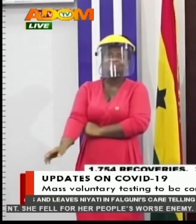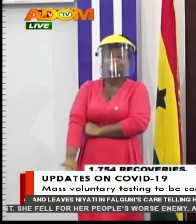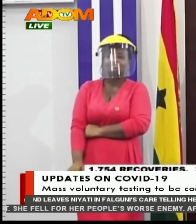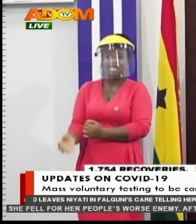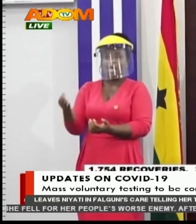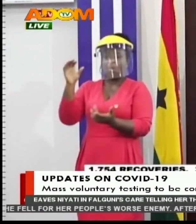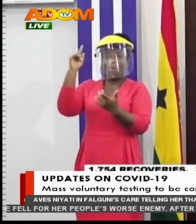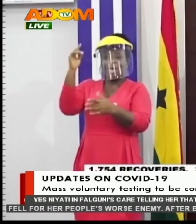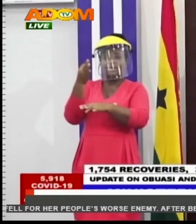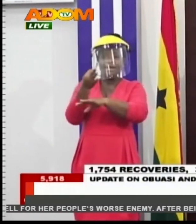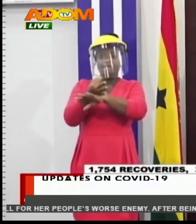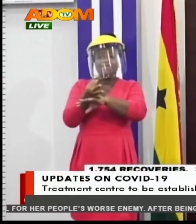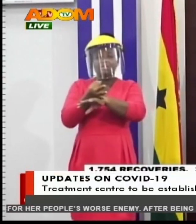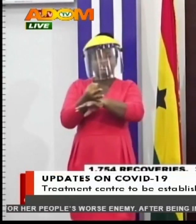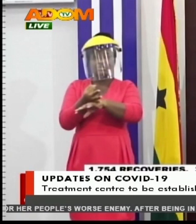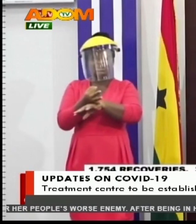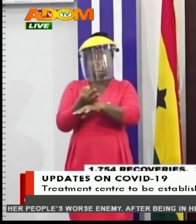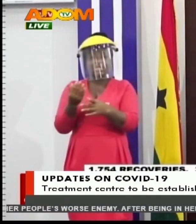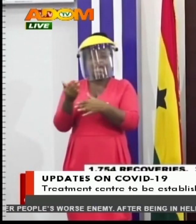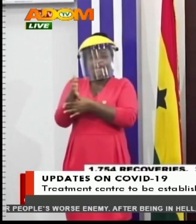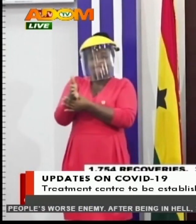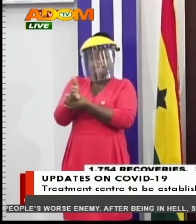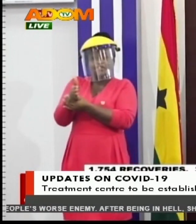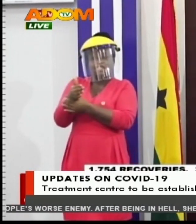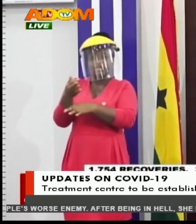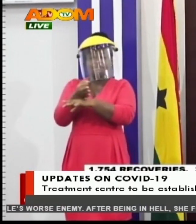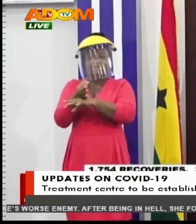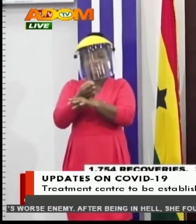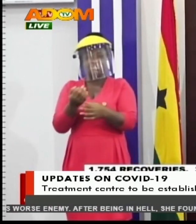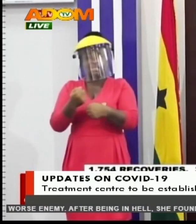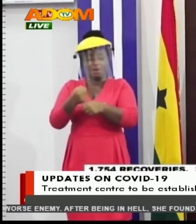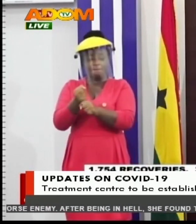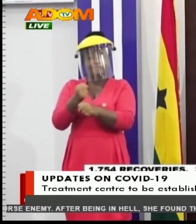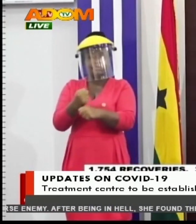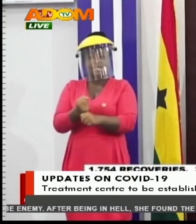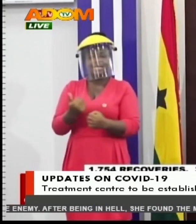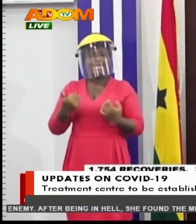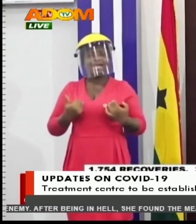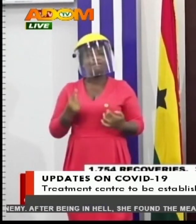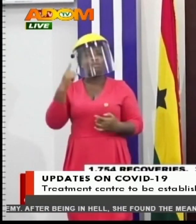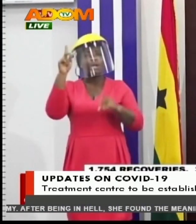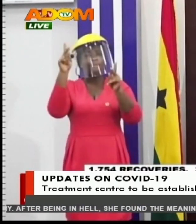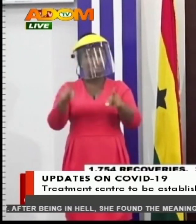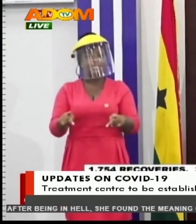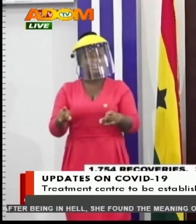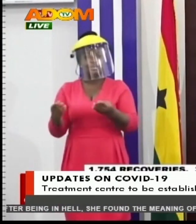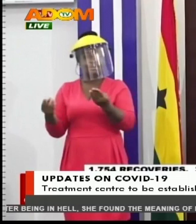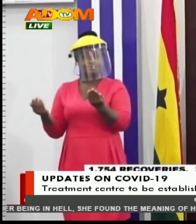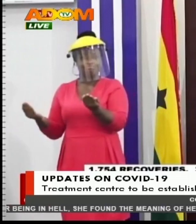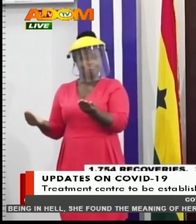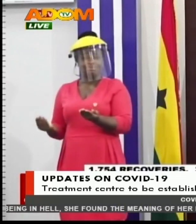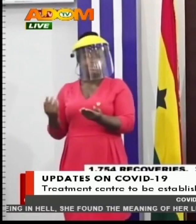home. And then after about more than a week, the results came. So when the results came, they